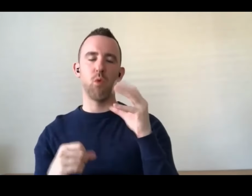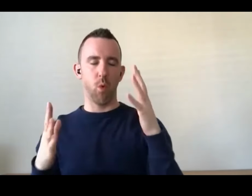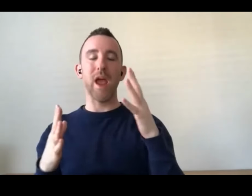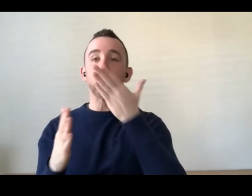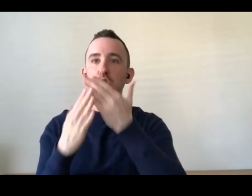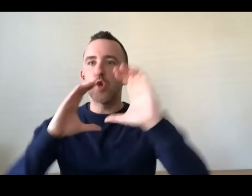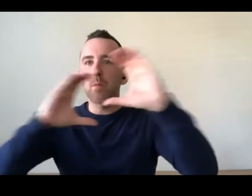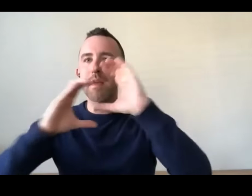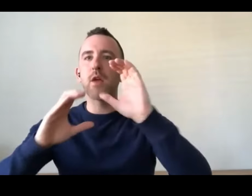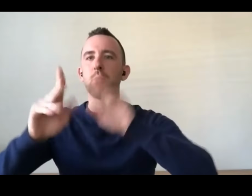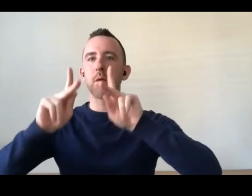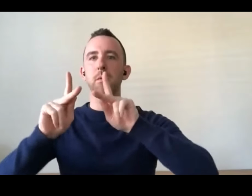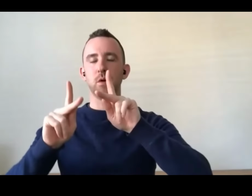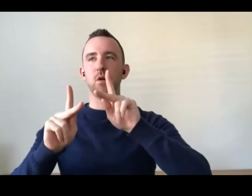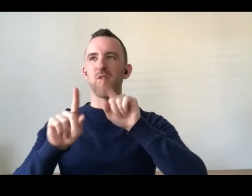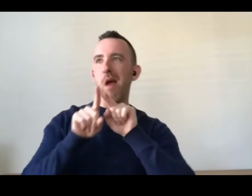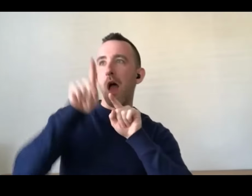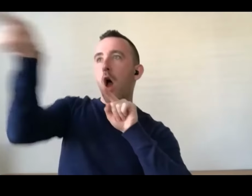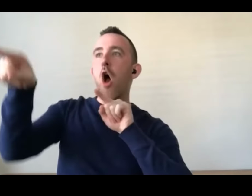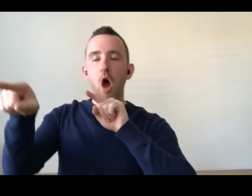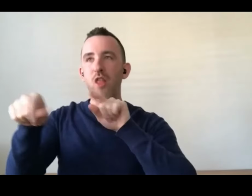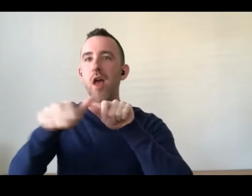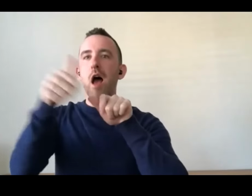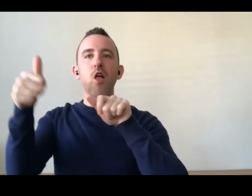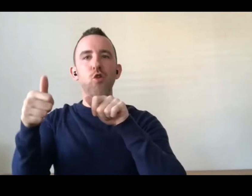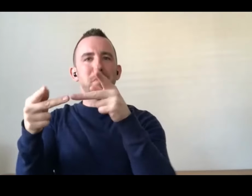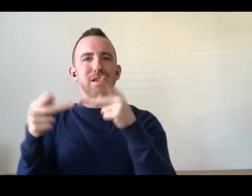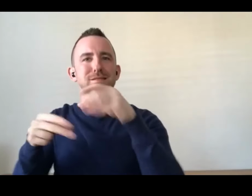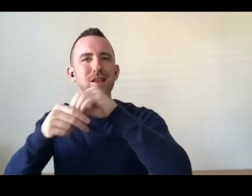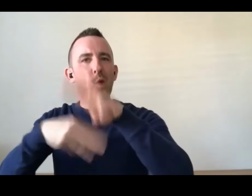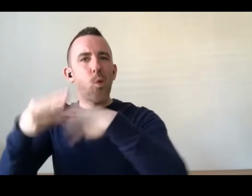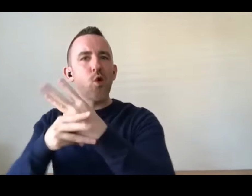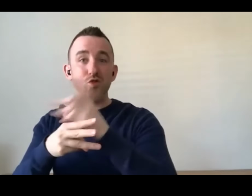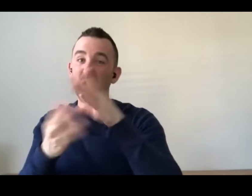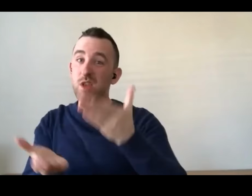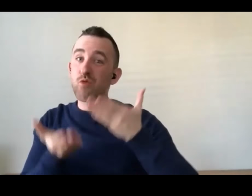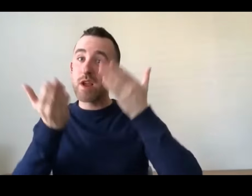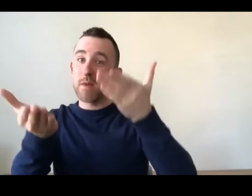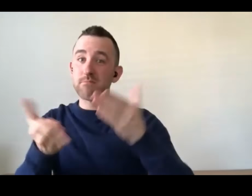with people on halfway around the world. So highly recommend that as well.